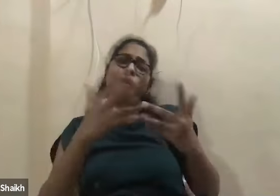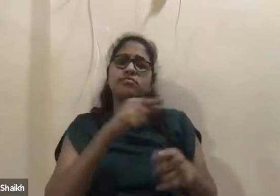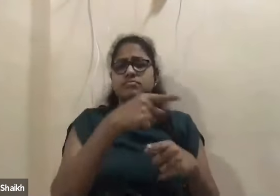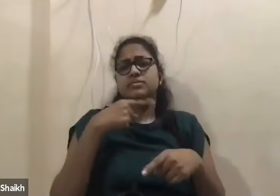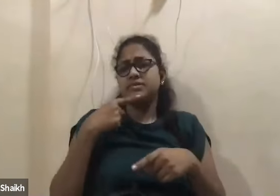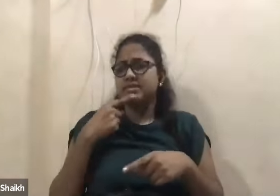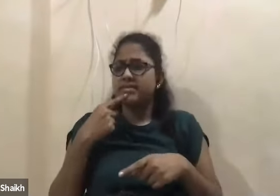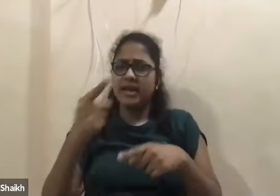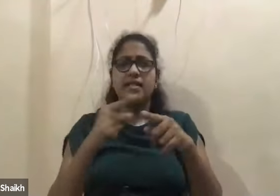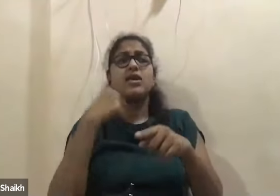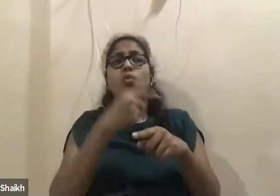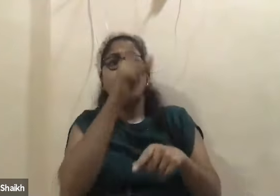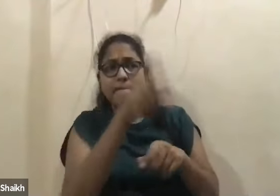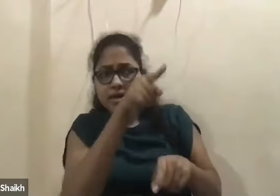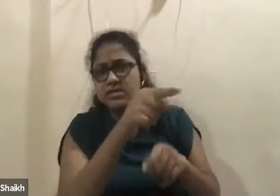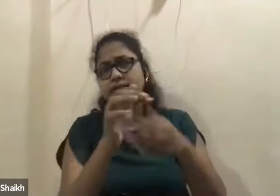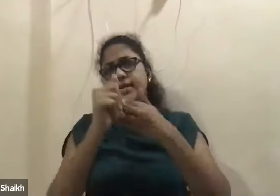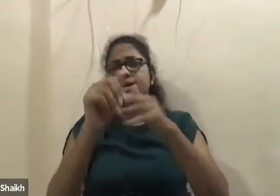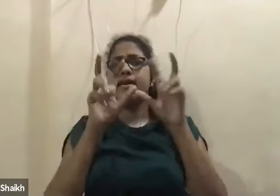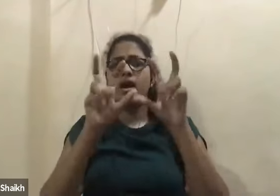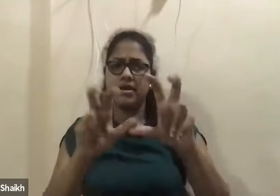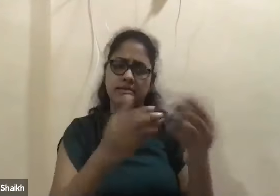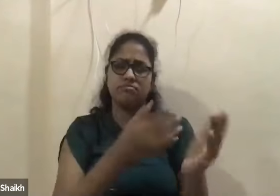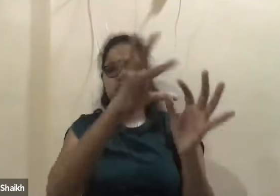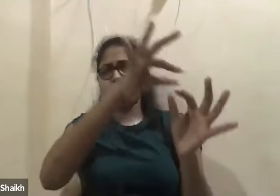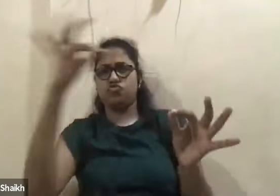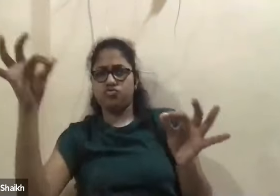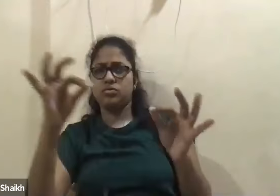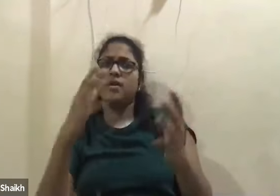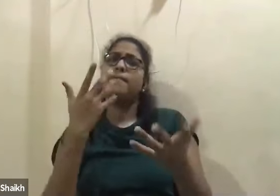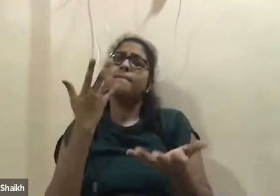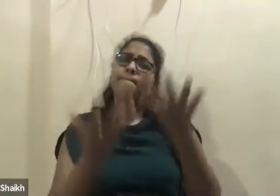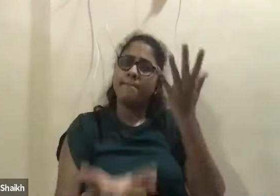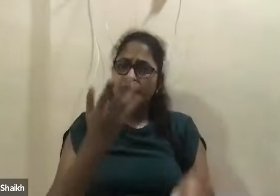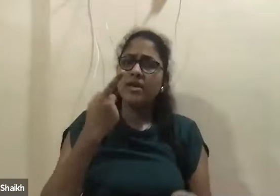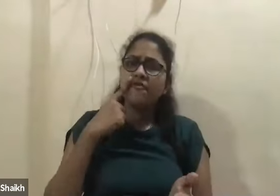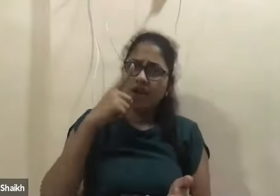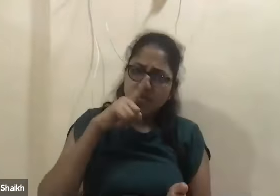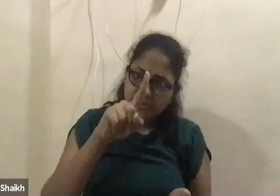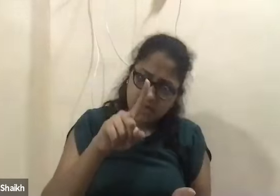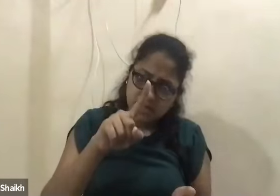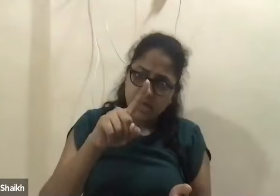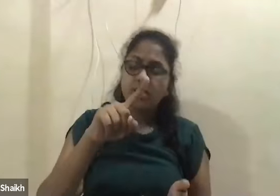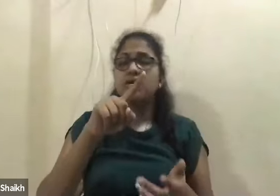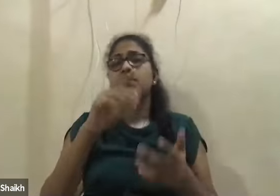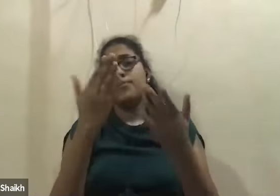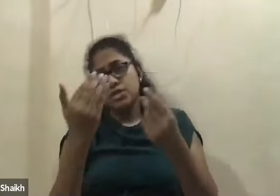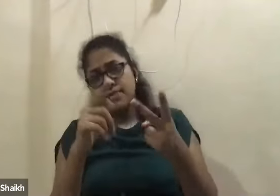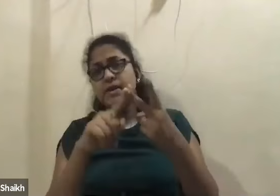be appointed as the guardian. So again, parents can be appointed as the guardian, siblings, or any member